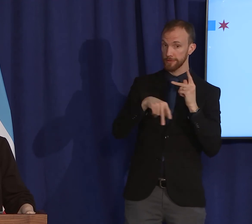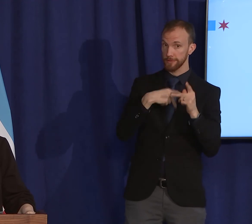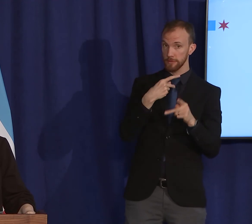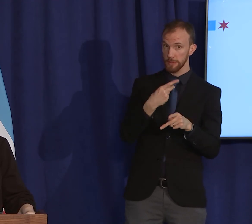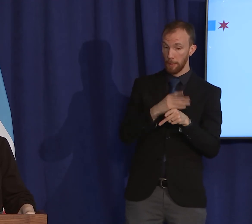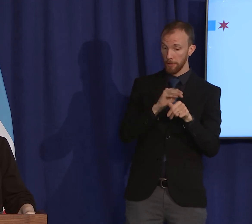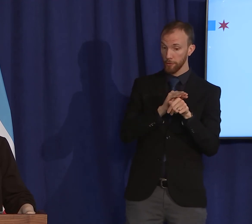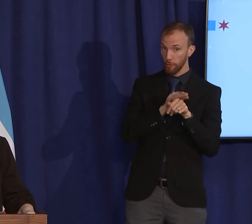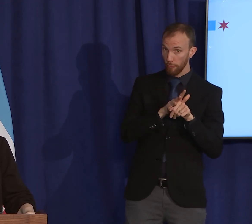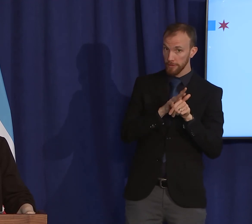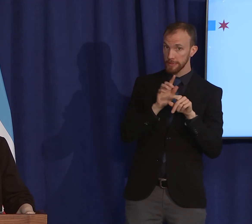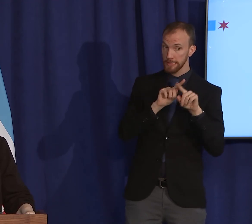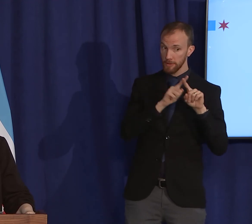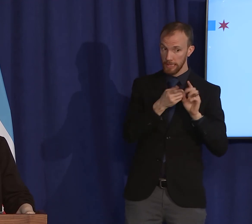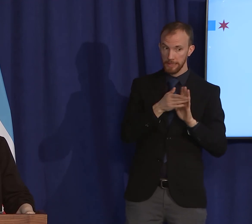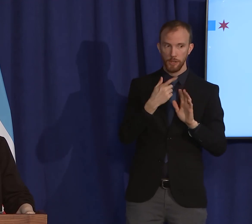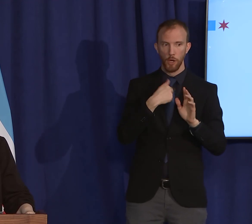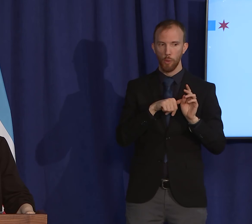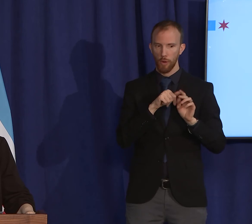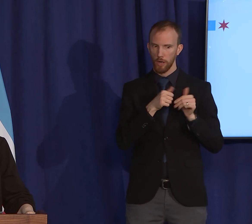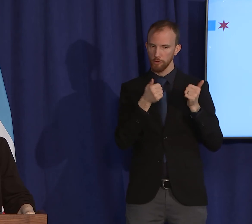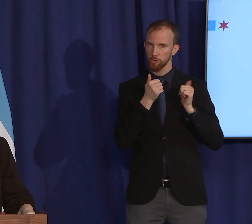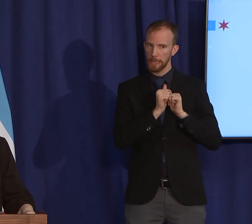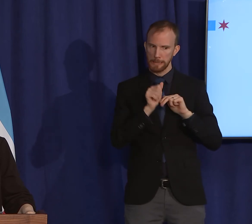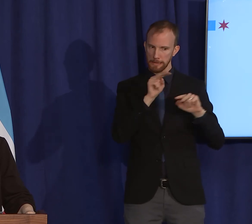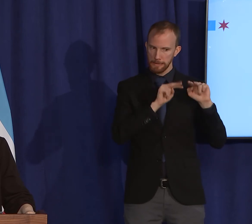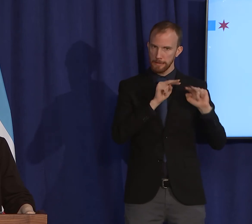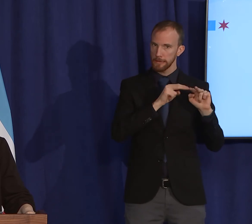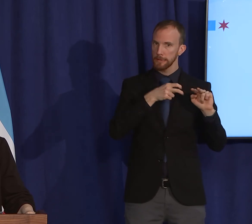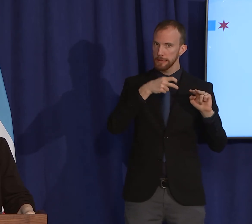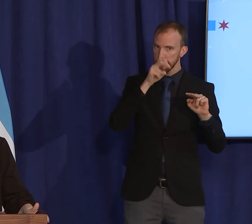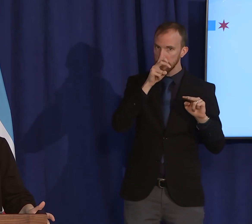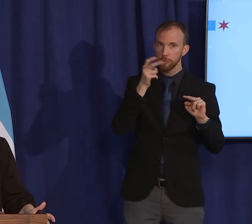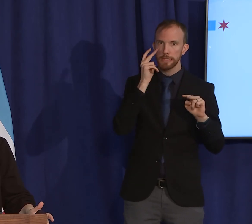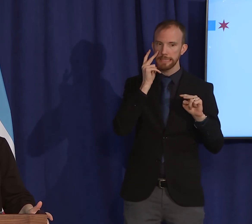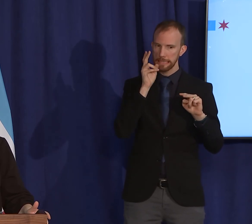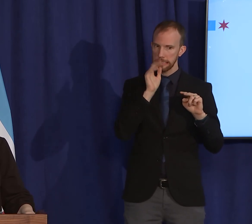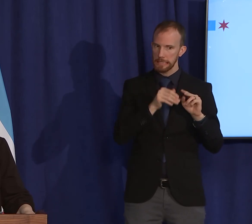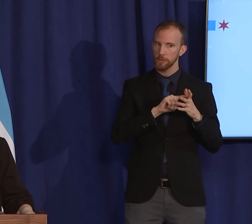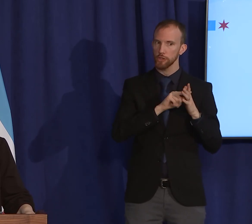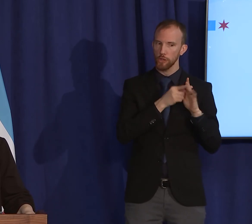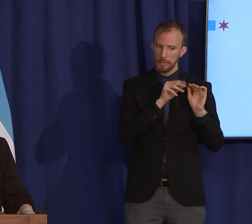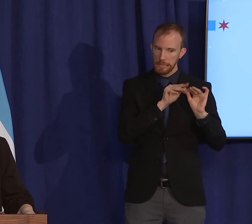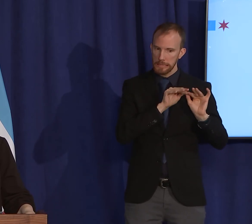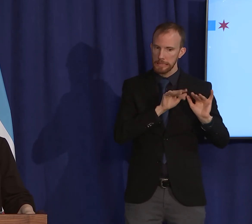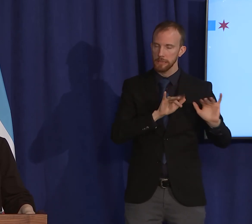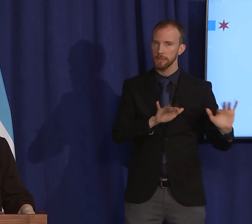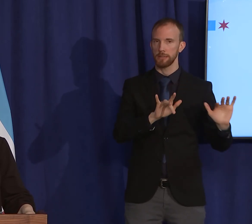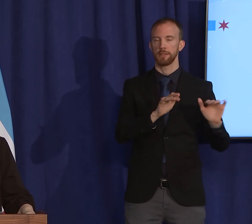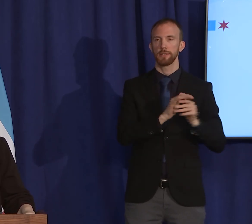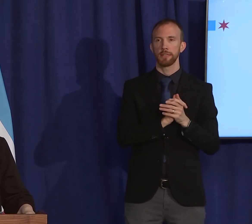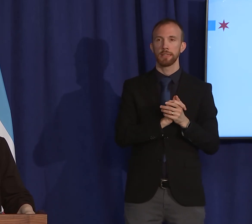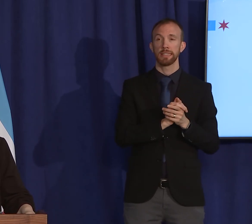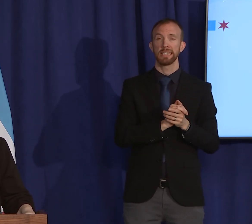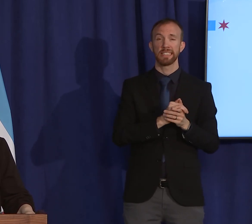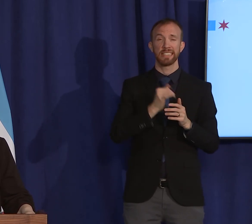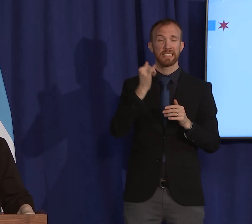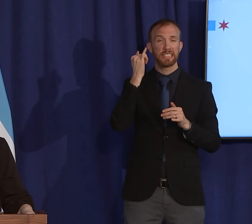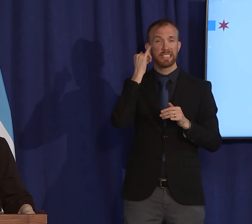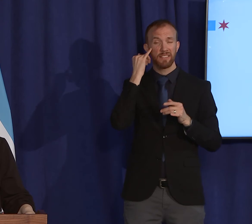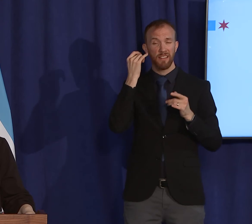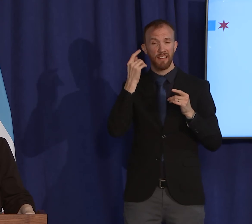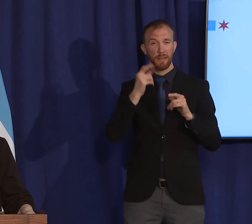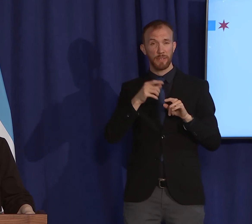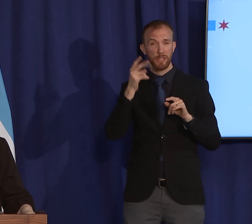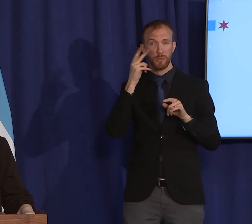seeing and are seeing some spread of, and continuing to ask people to do, what has gotten us this far. If we see a big increase in